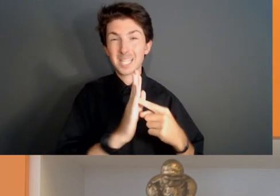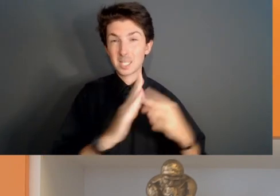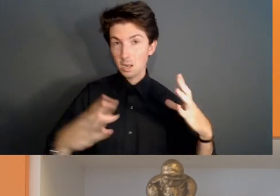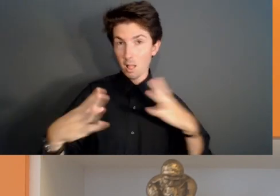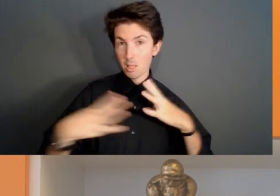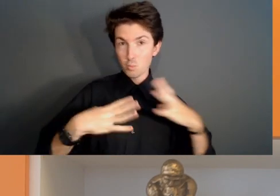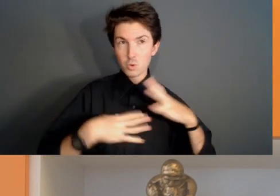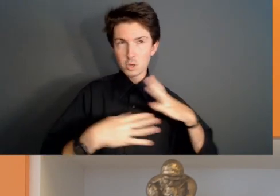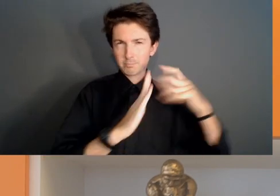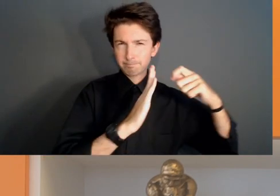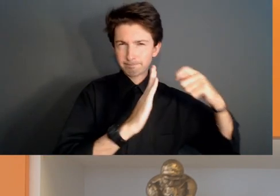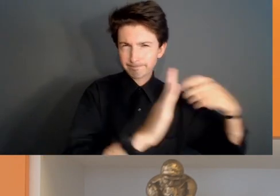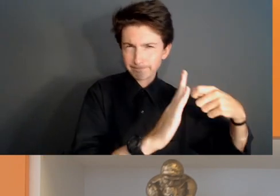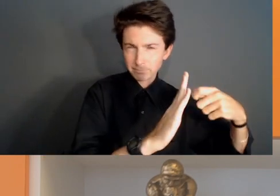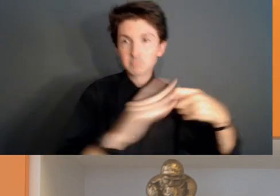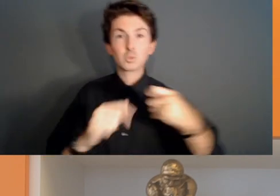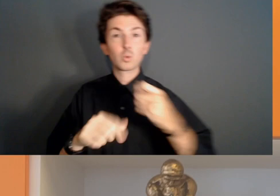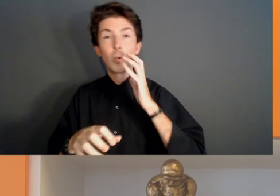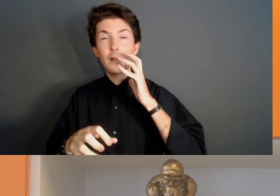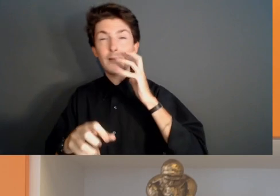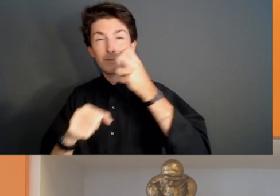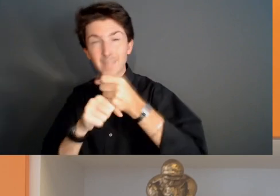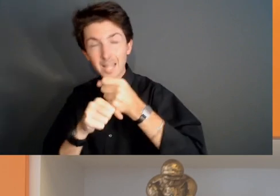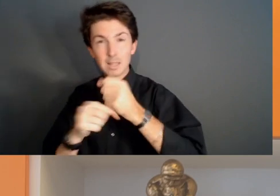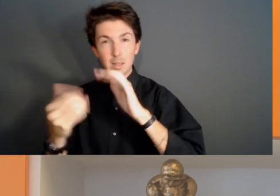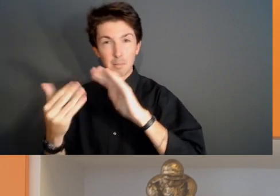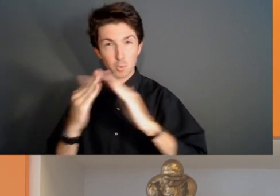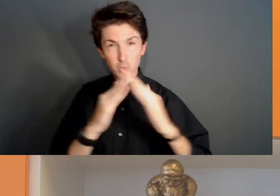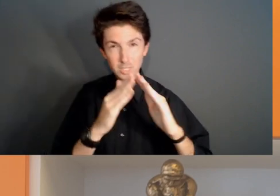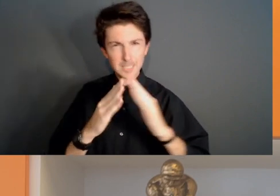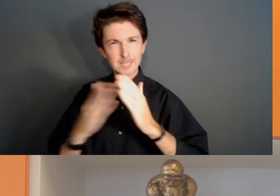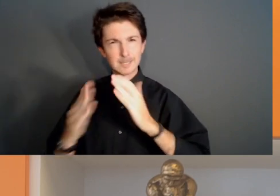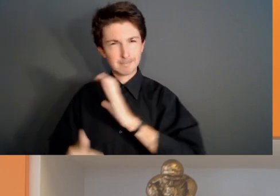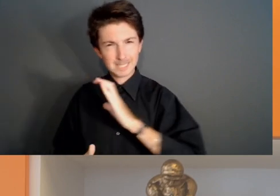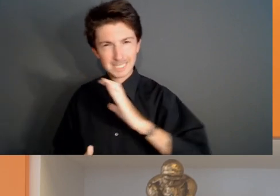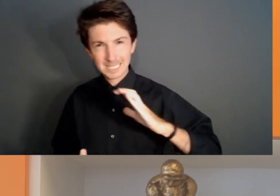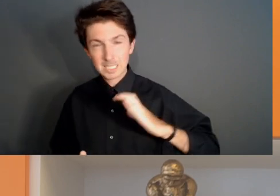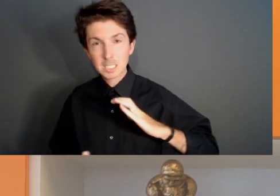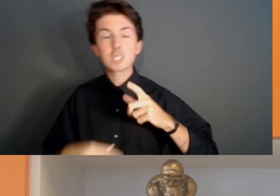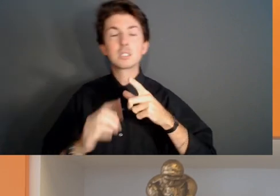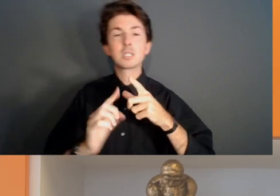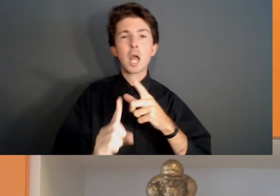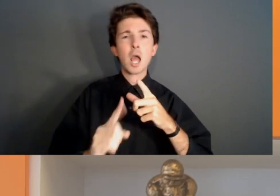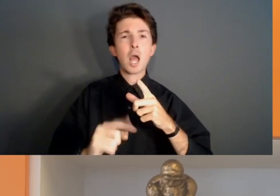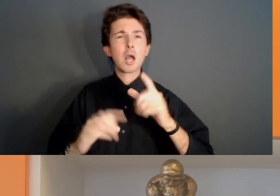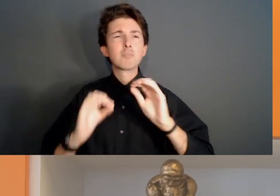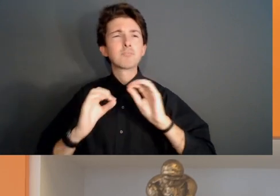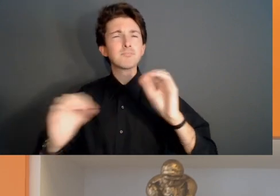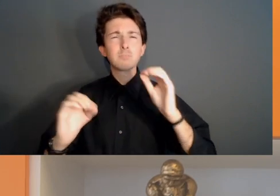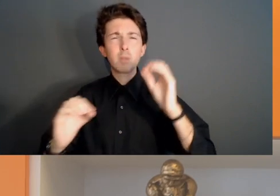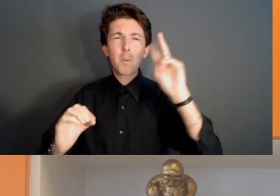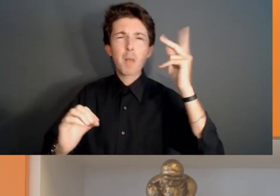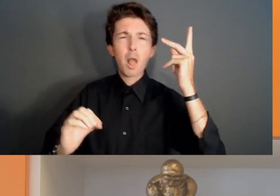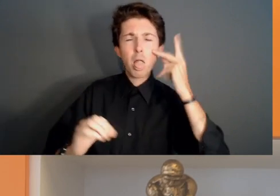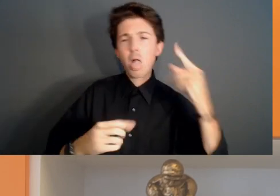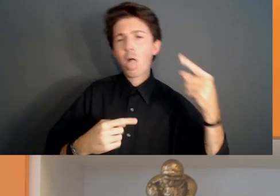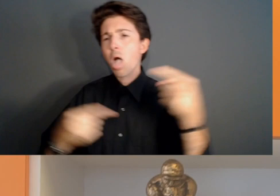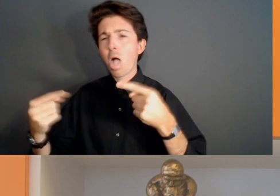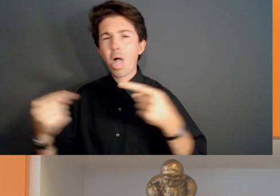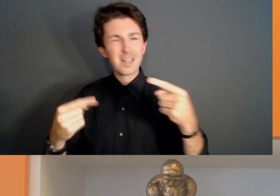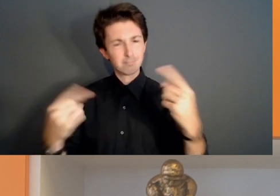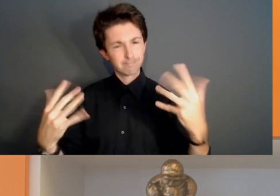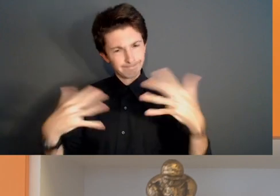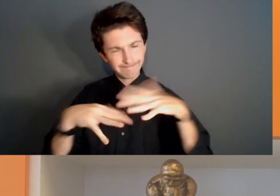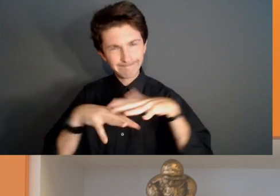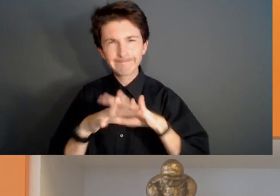Hollywood, to driving inclusion in faith communities, to bipartisan advocacy on the Hill, we are working across sectors to